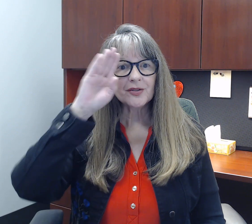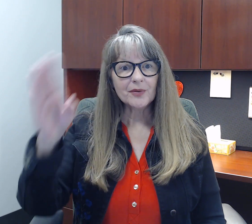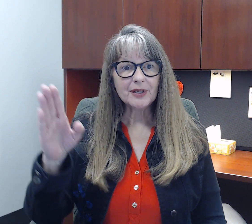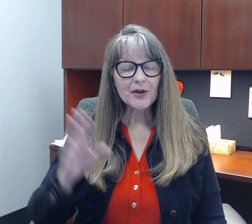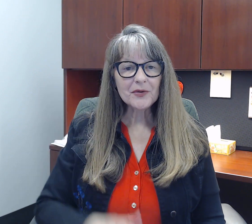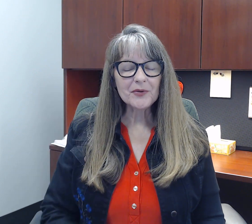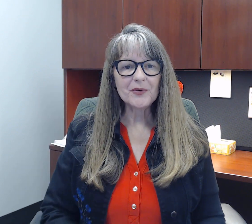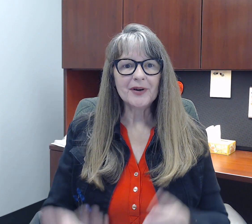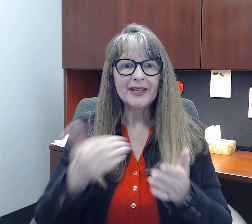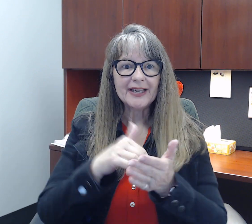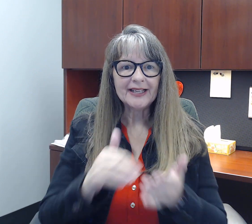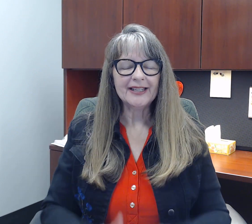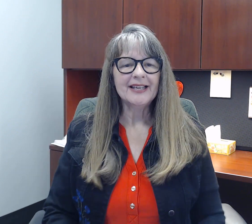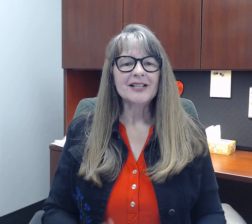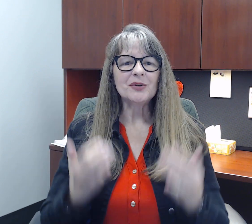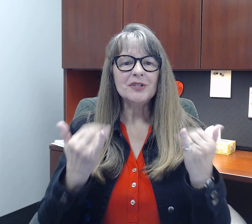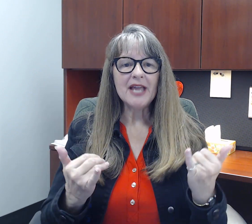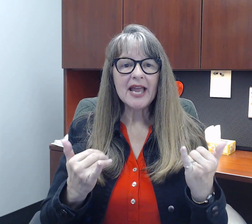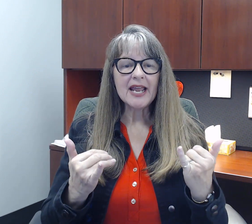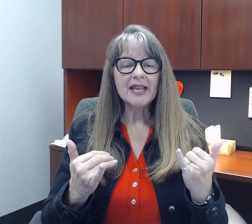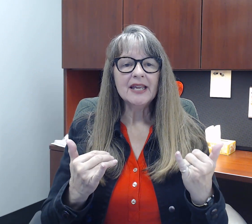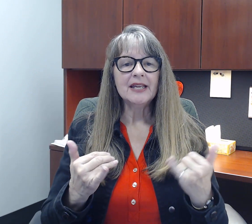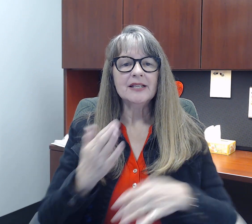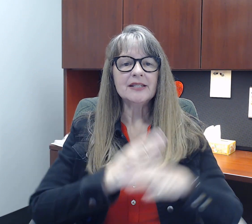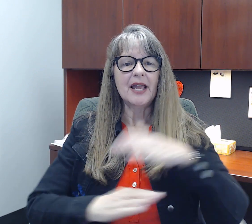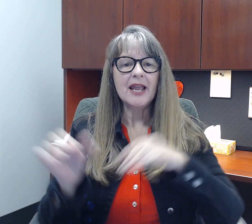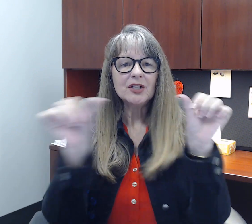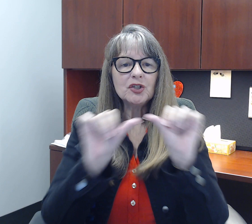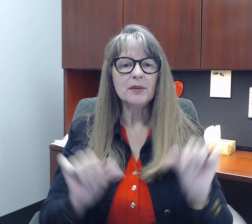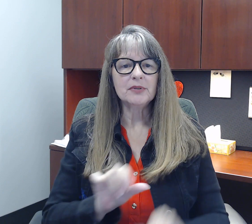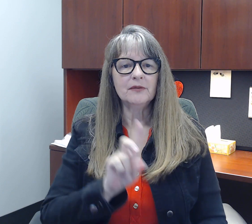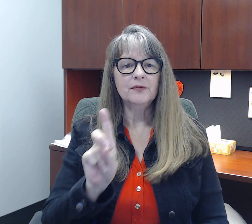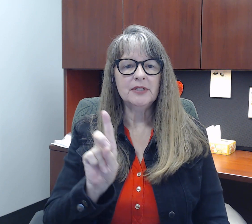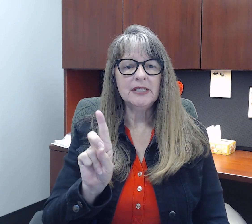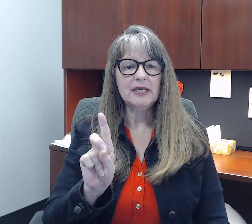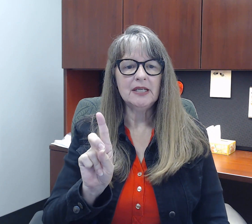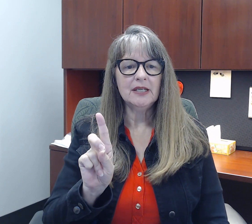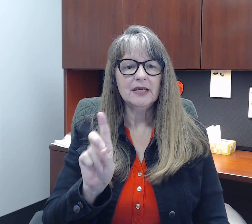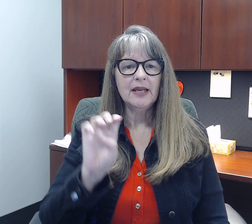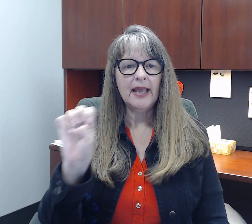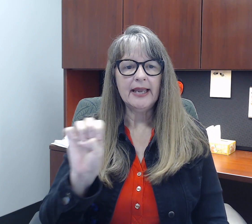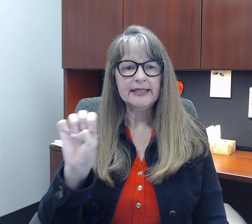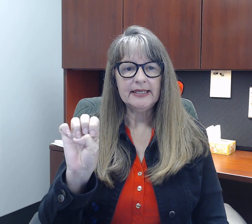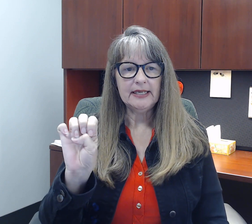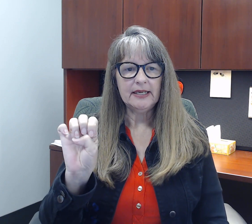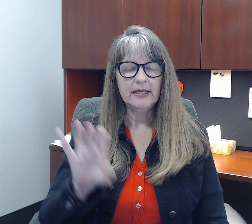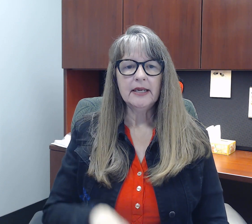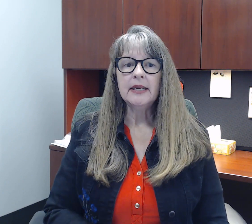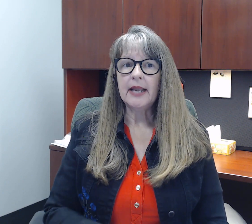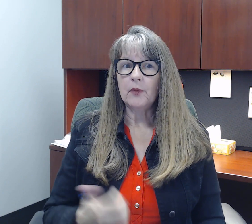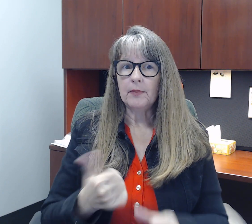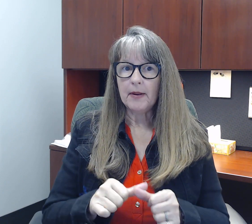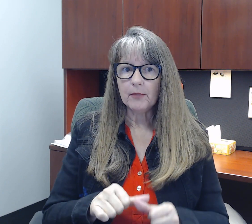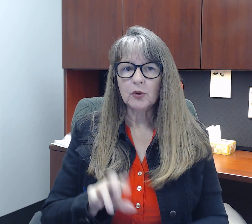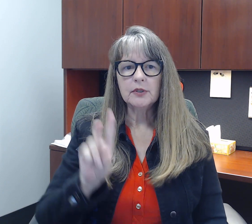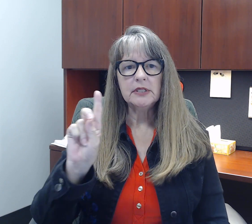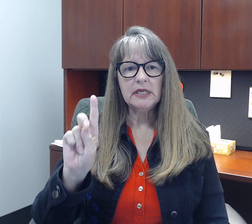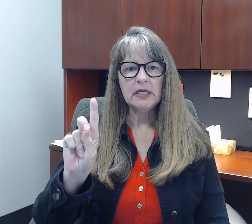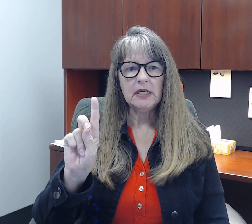So hello again. So today is the hand shapes of D and E. Now remember, D